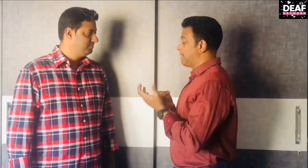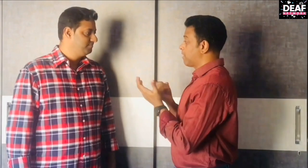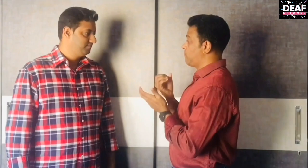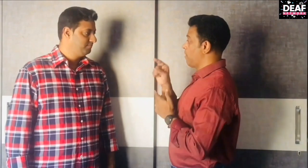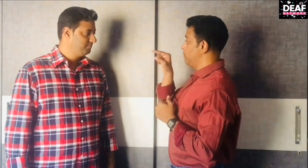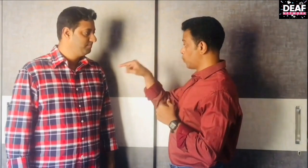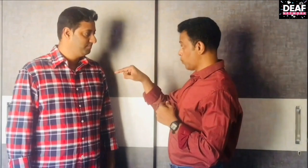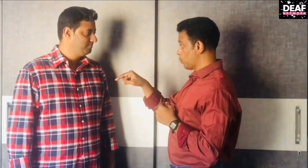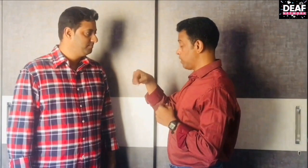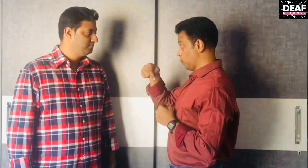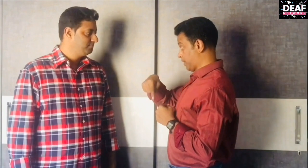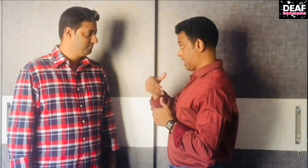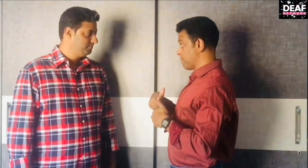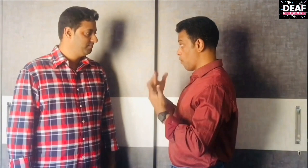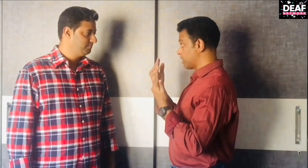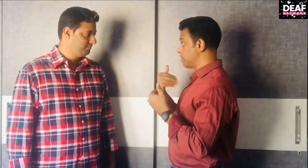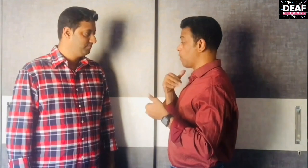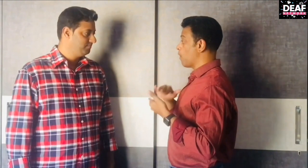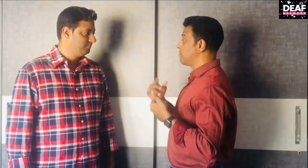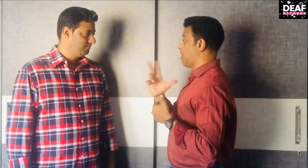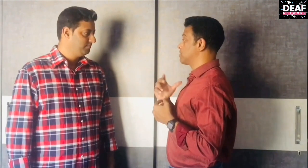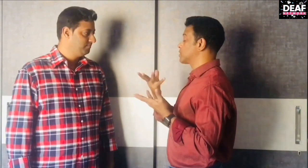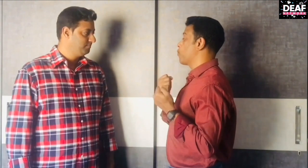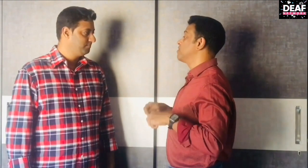Let me ask you to do. Let me ask you